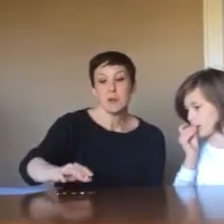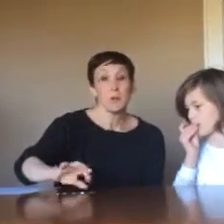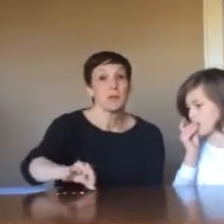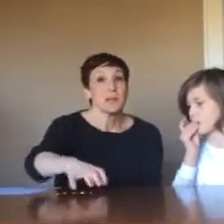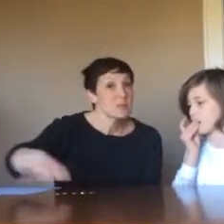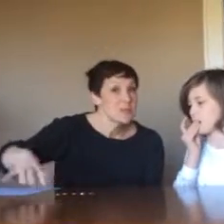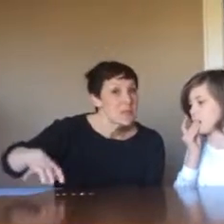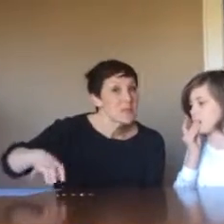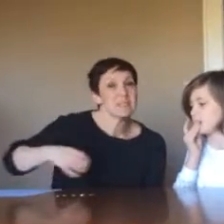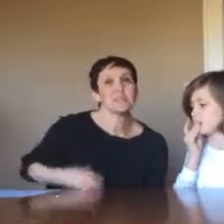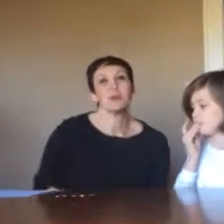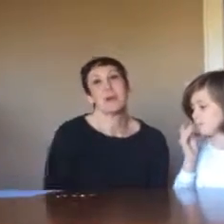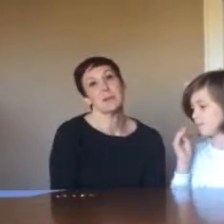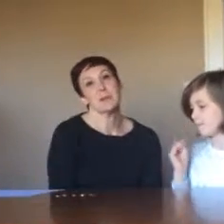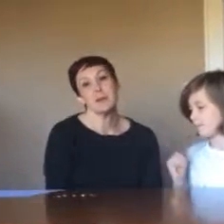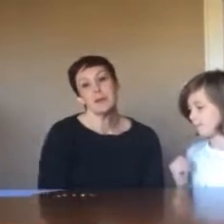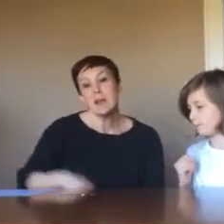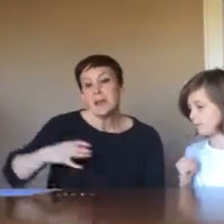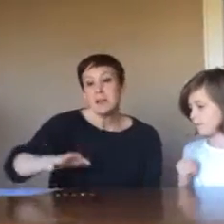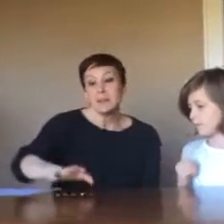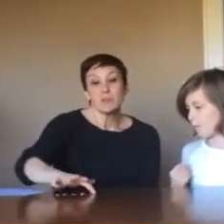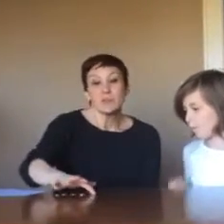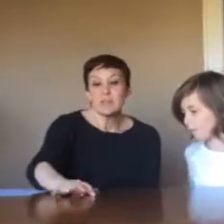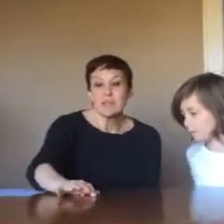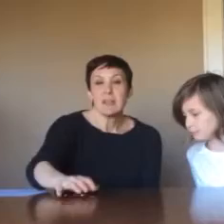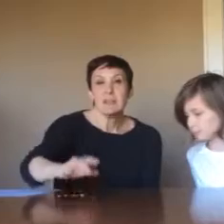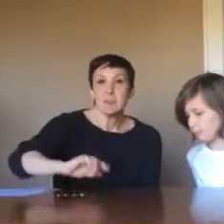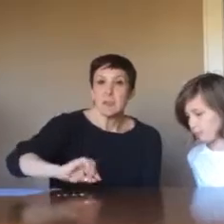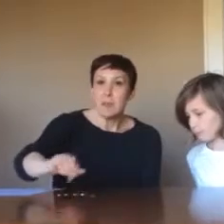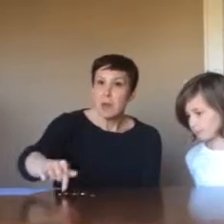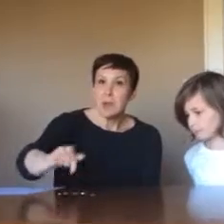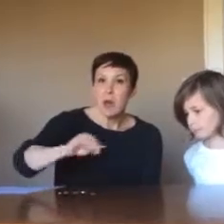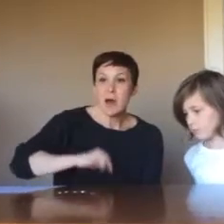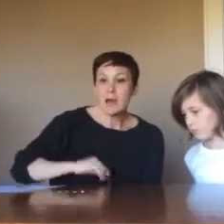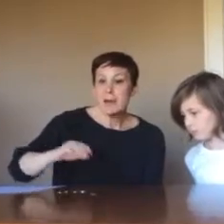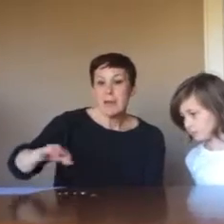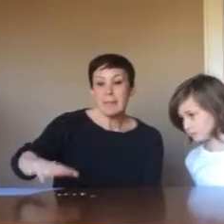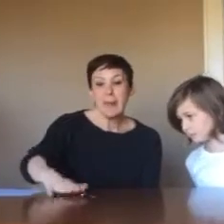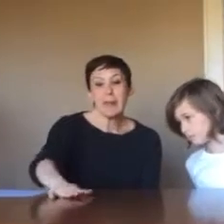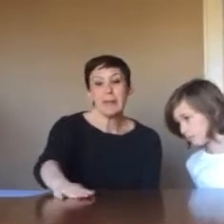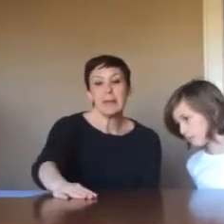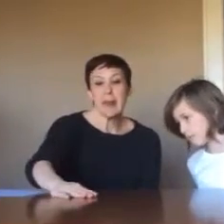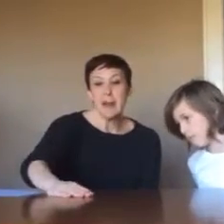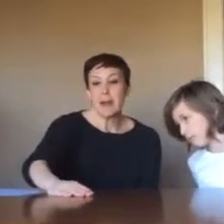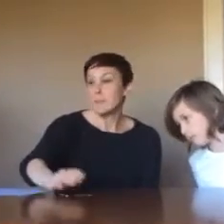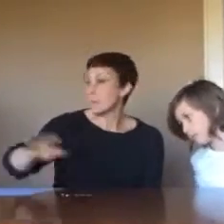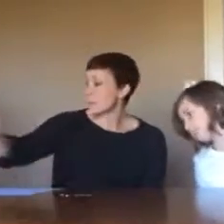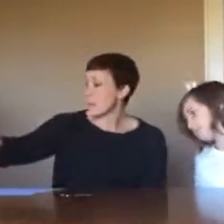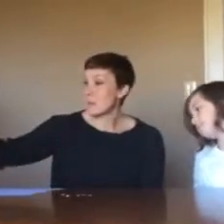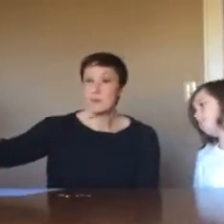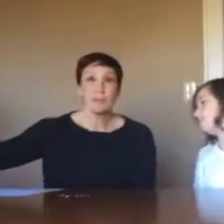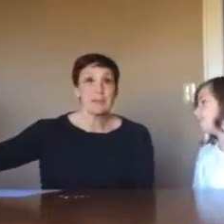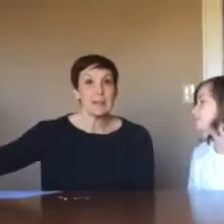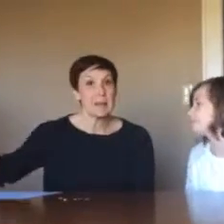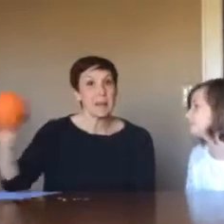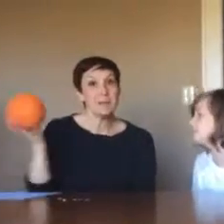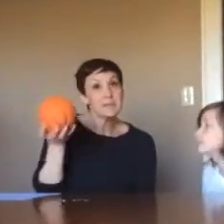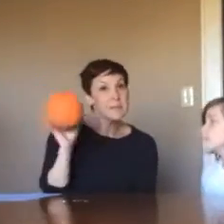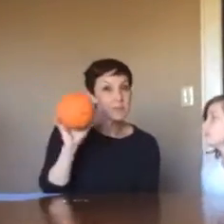we're going to pretend this is her penny board. So she's going to get to put a penny on, and then because Ella really loves to